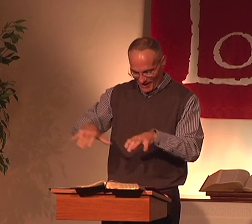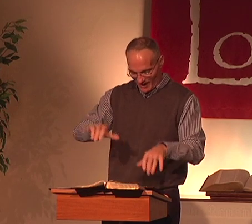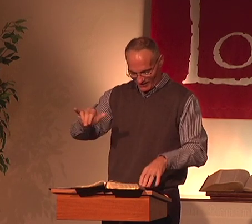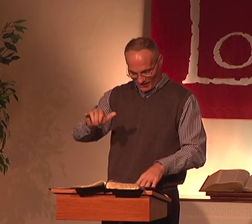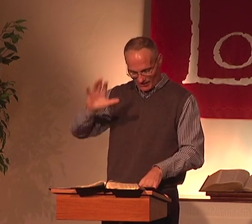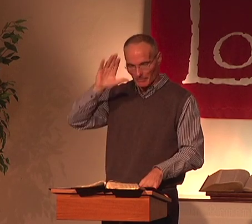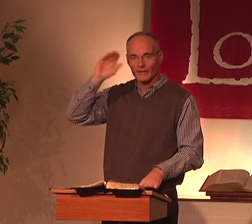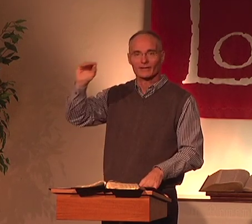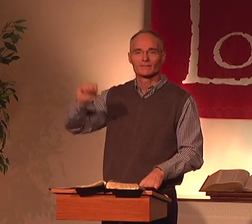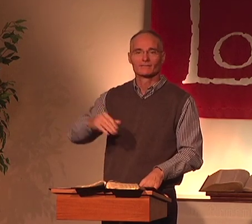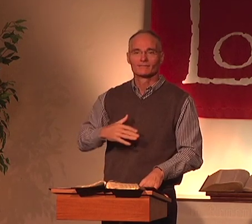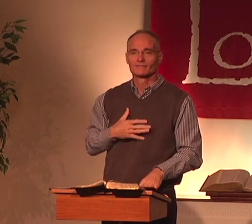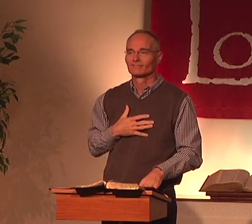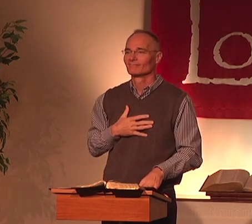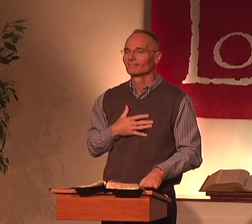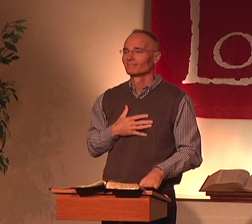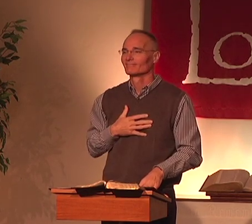You must act Like a man